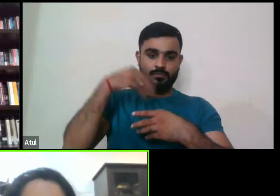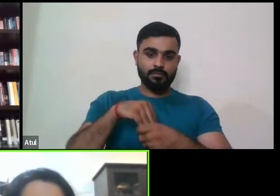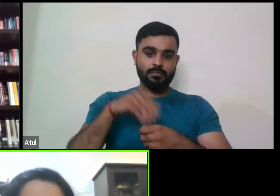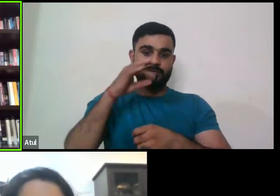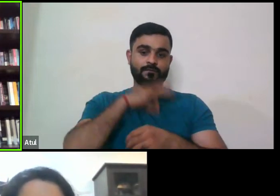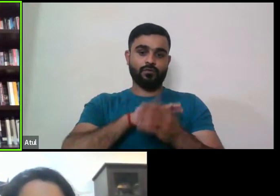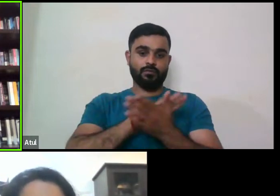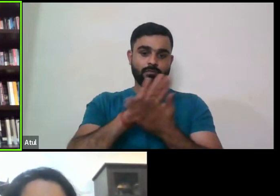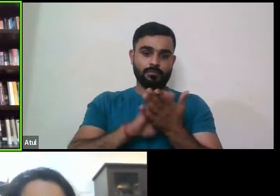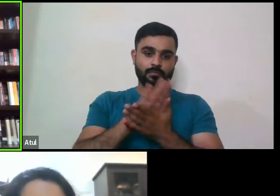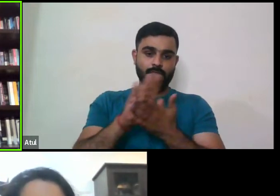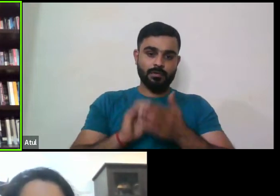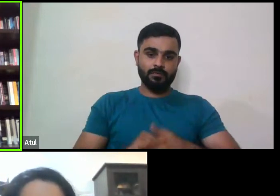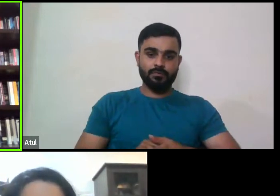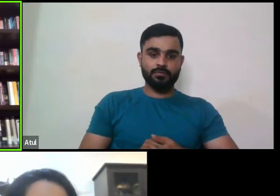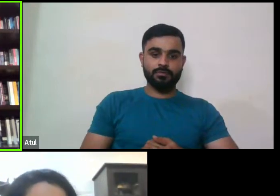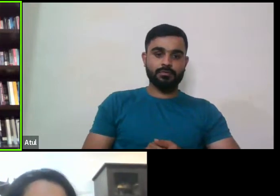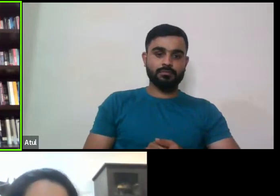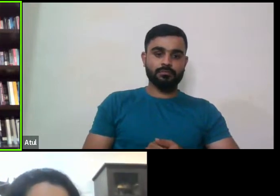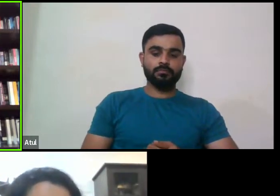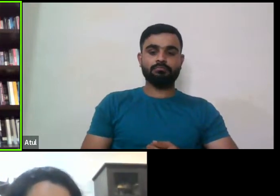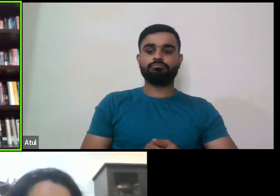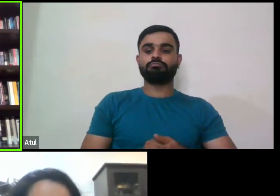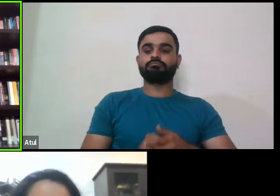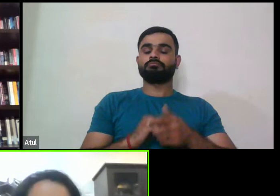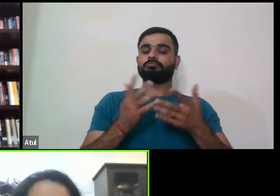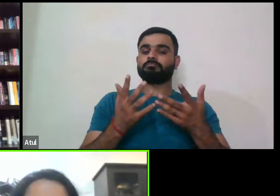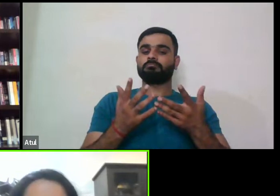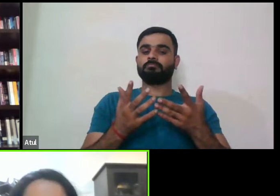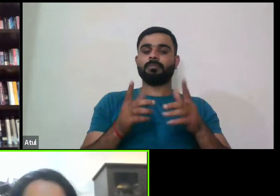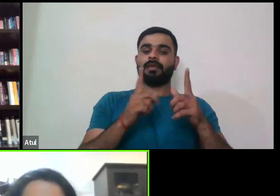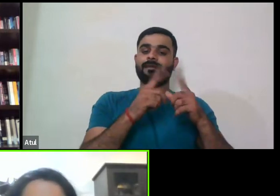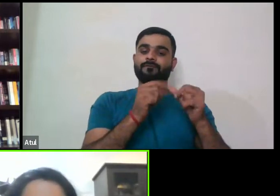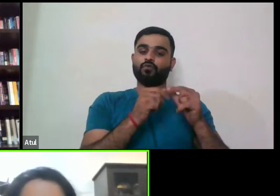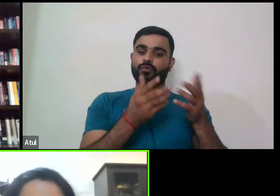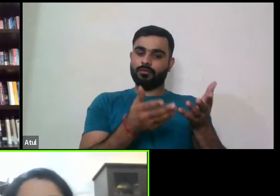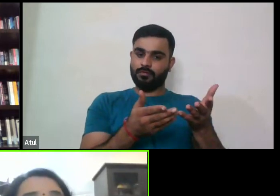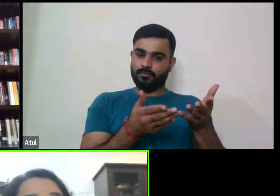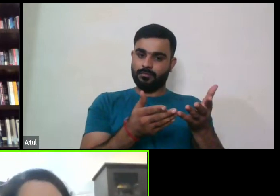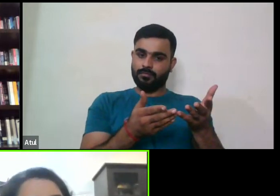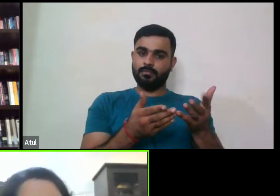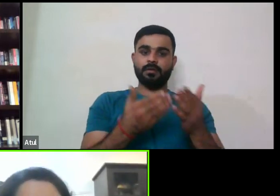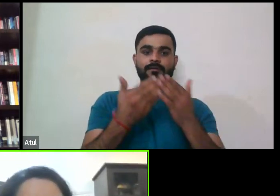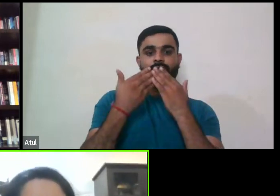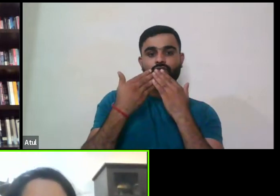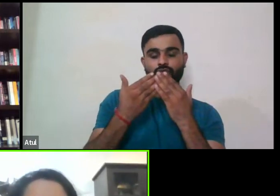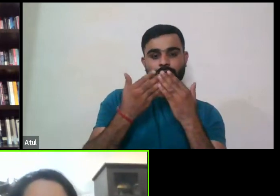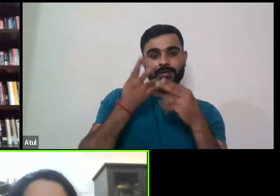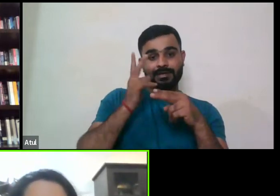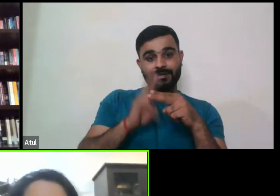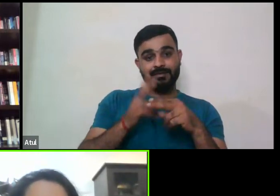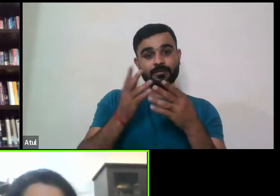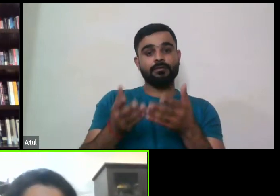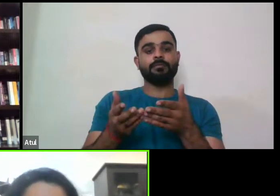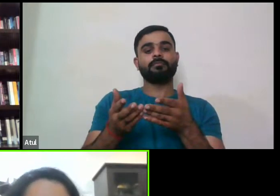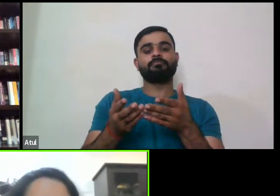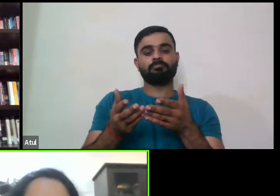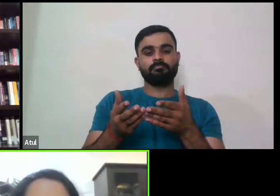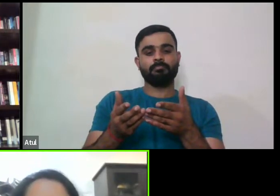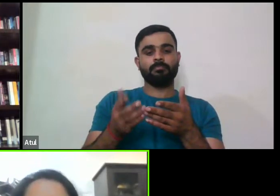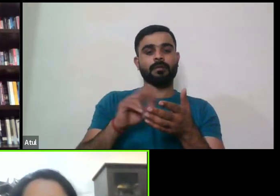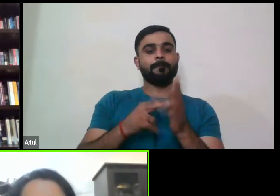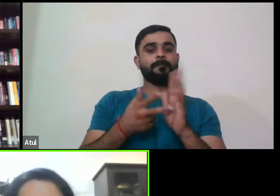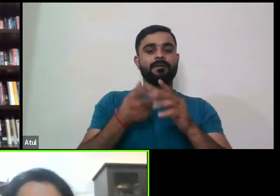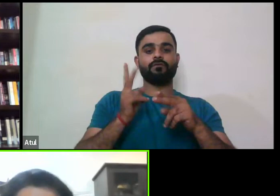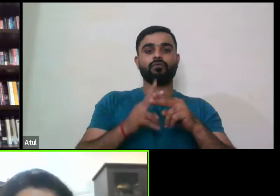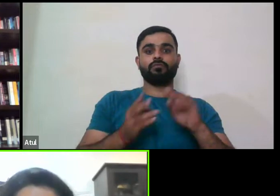benefits that is now documented by data, right? There are studies. There is a study which has